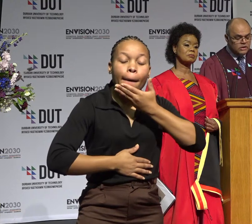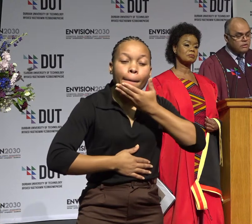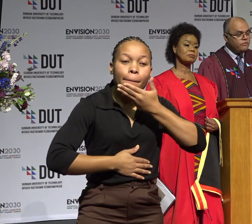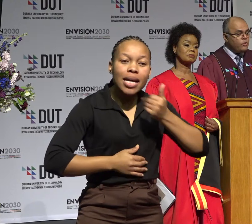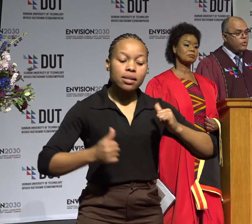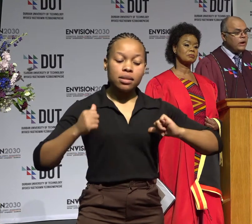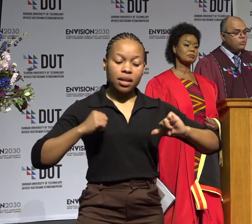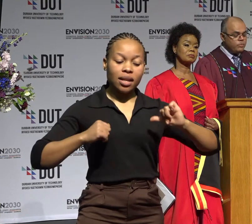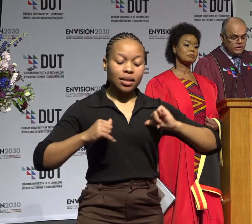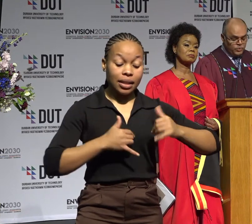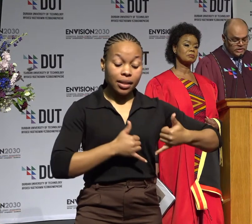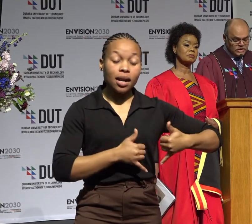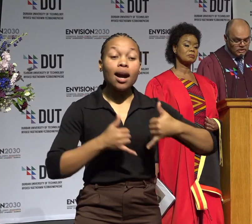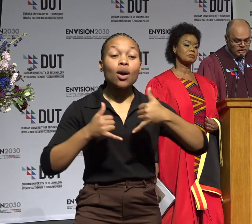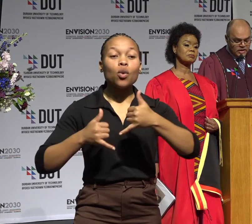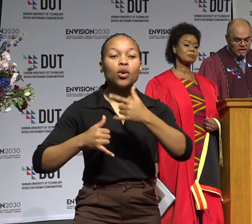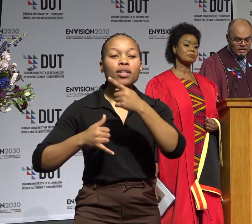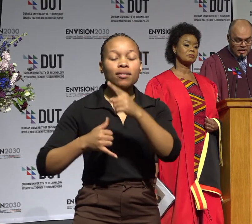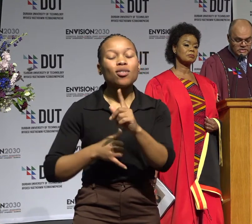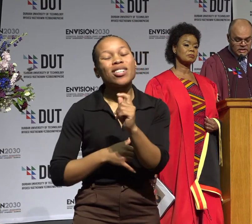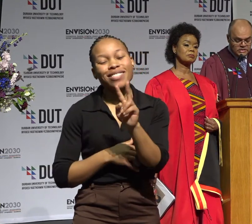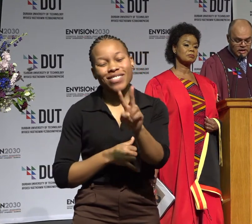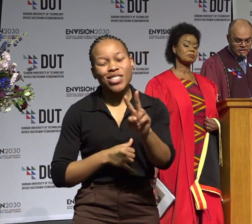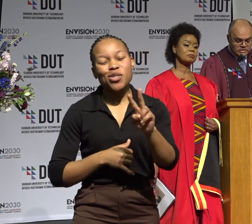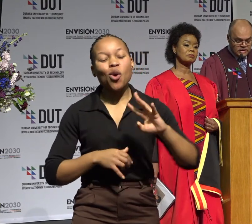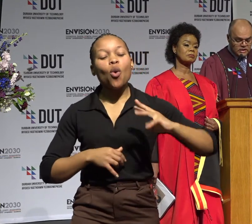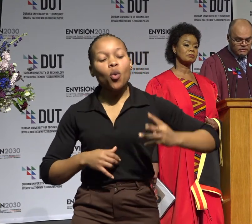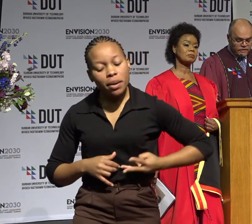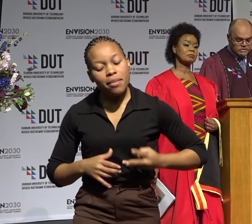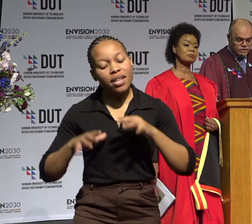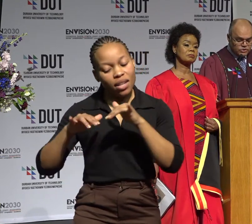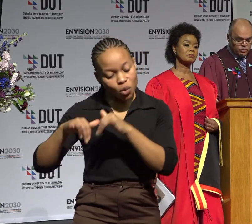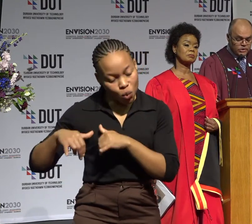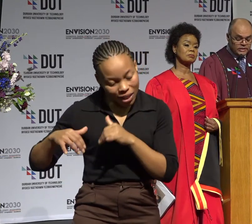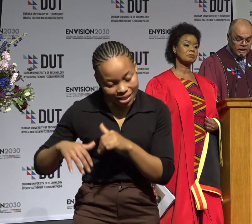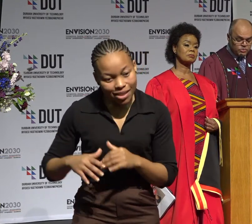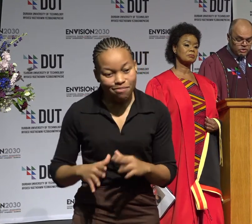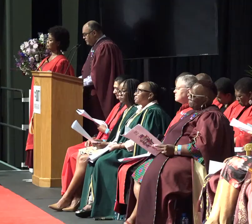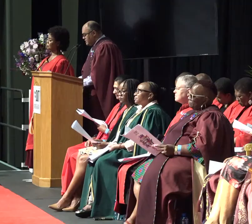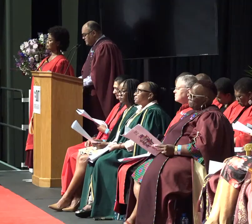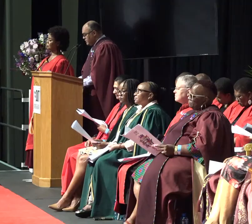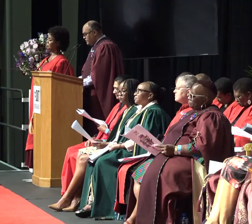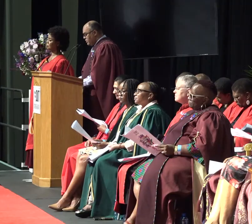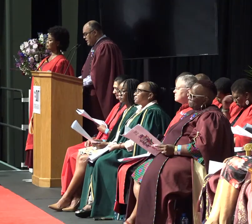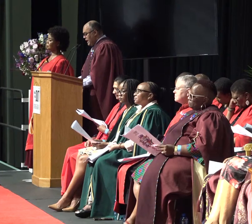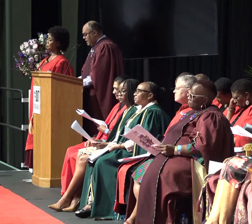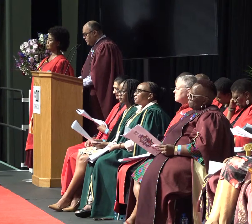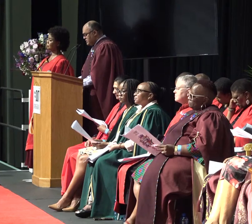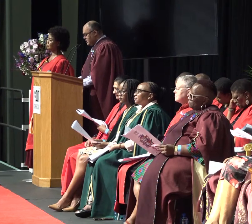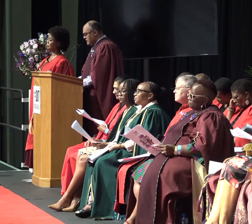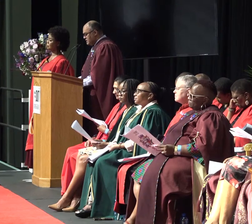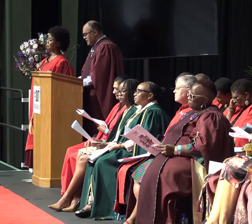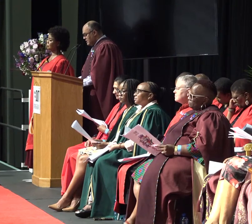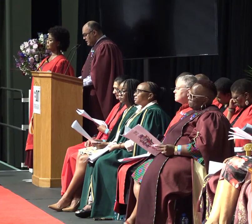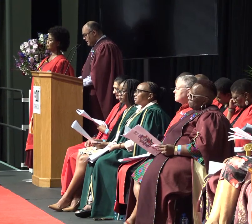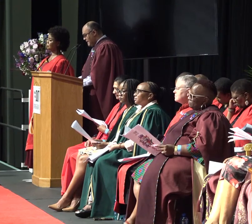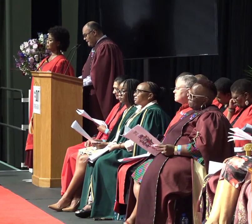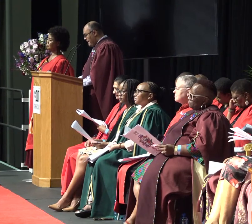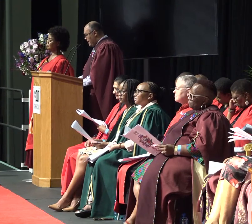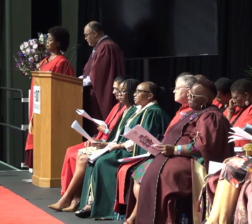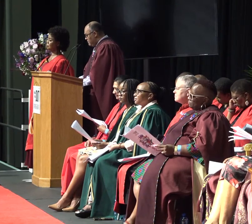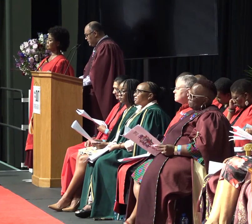Tunisia for A Woman in Waiting. In 1988, the First Fringe Award at the Edinburgh Festival for Have You Seen